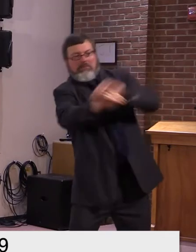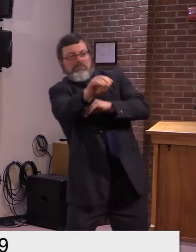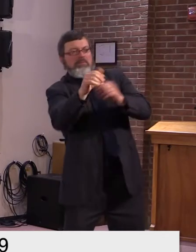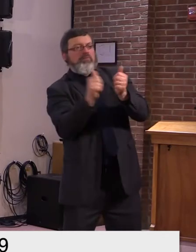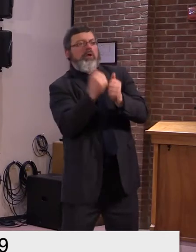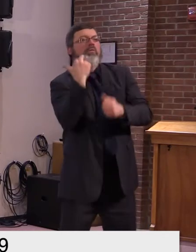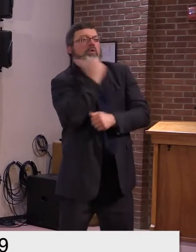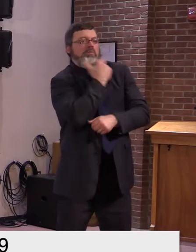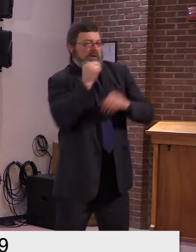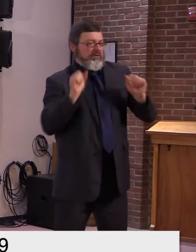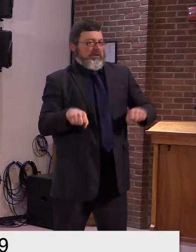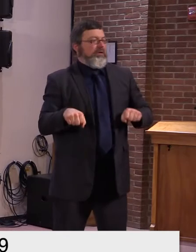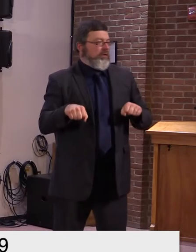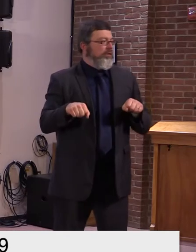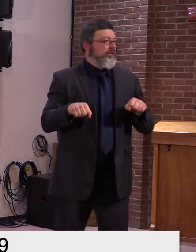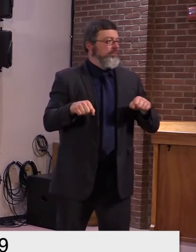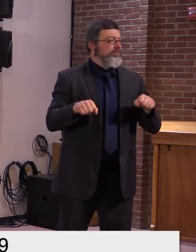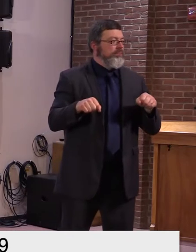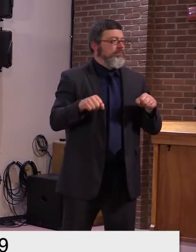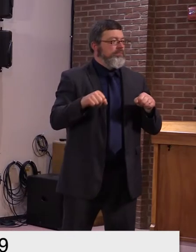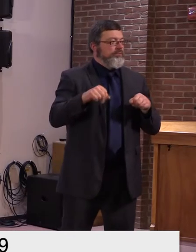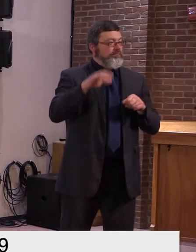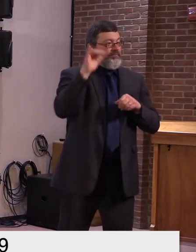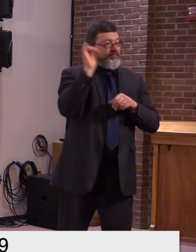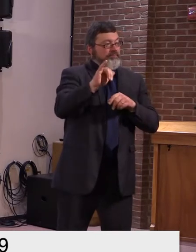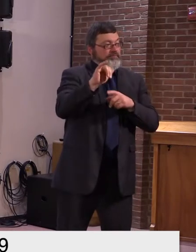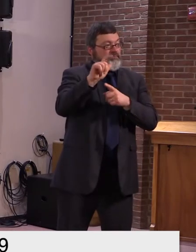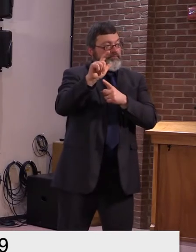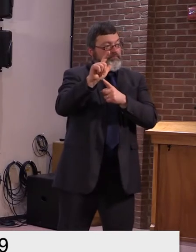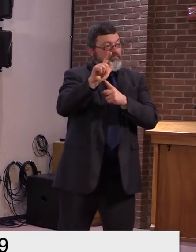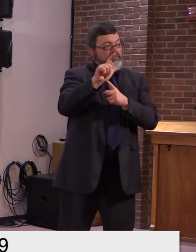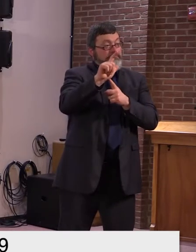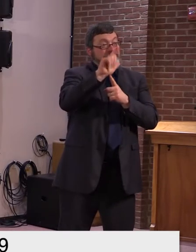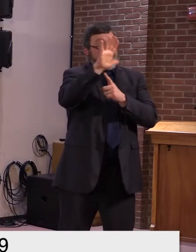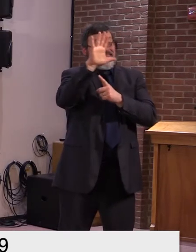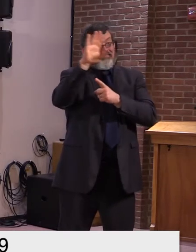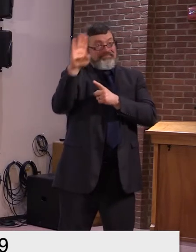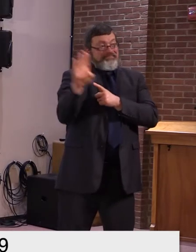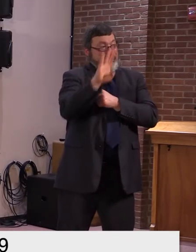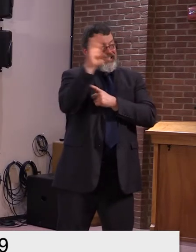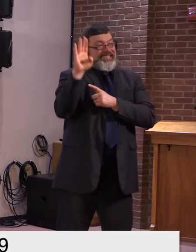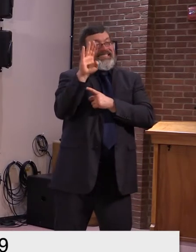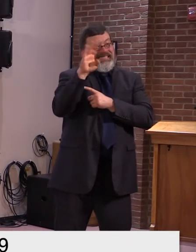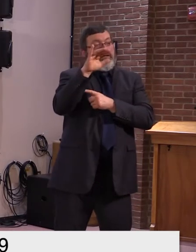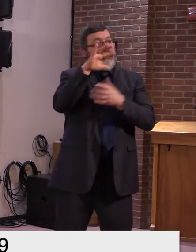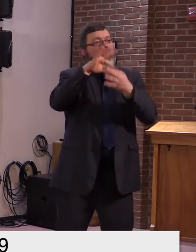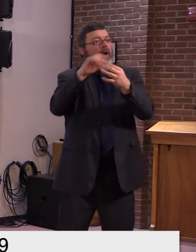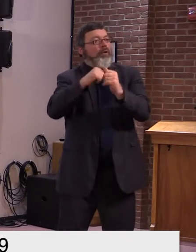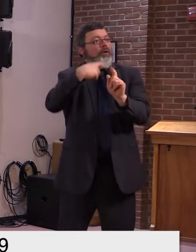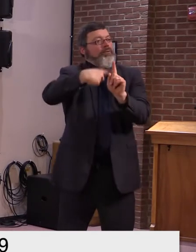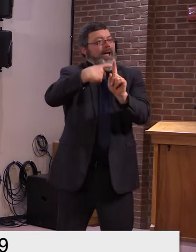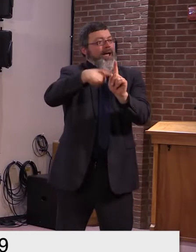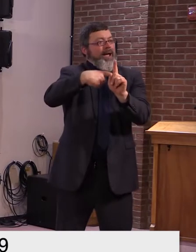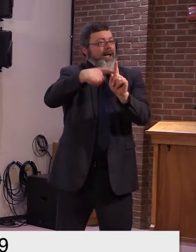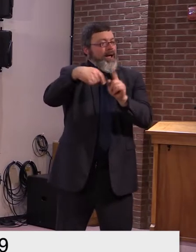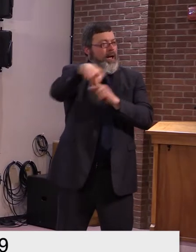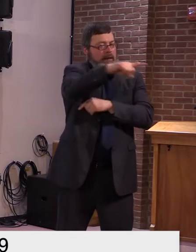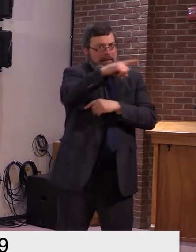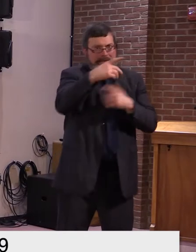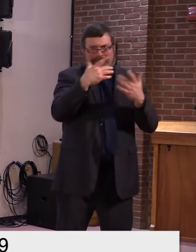$25 billion in rental assistance, and including another month extension of the eviction